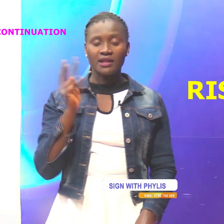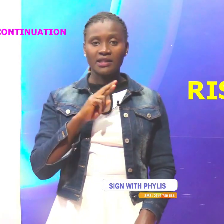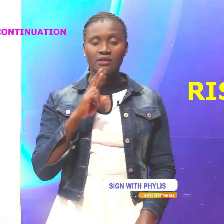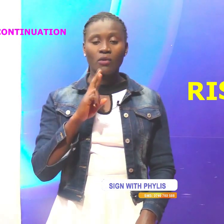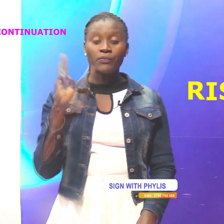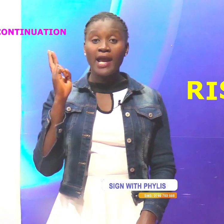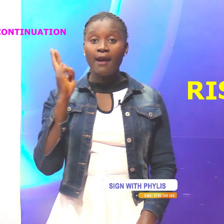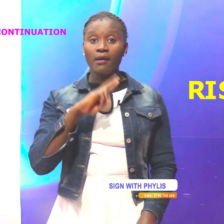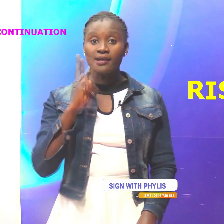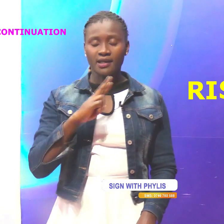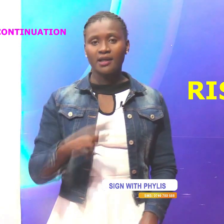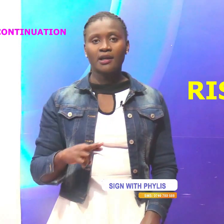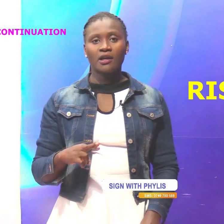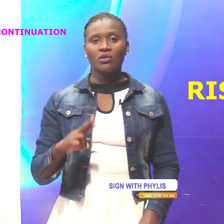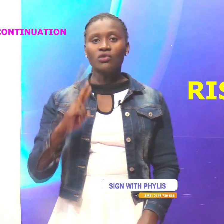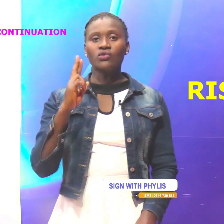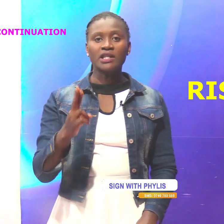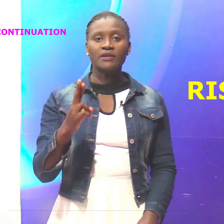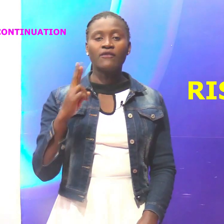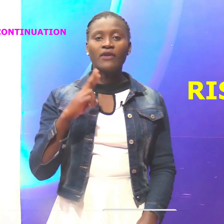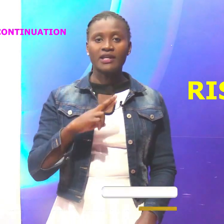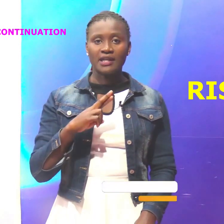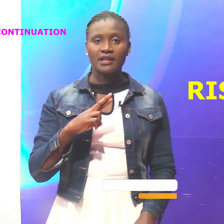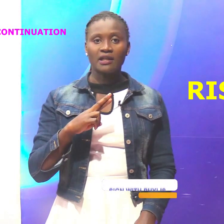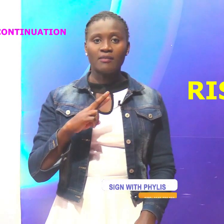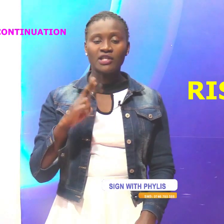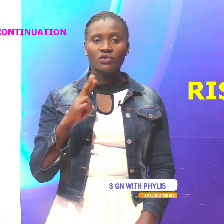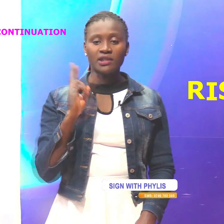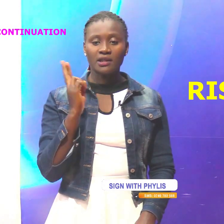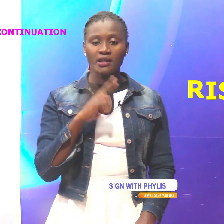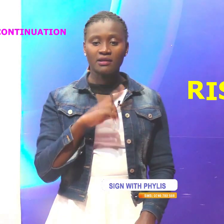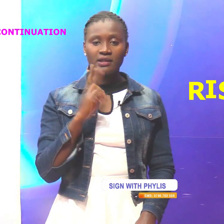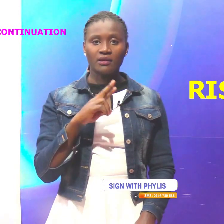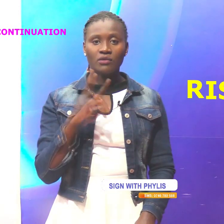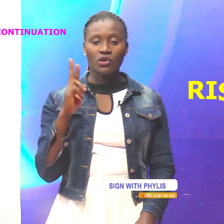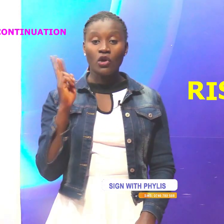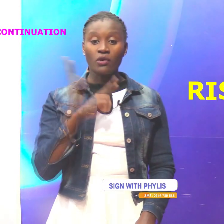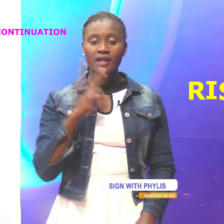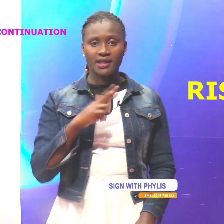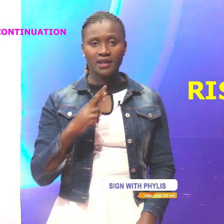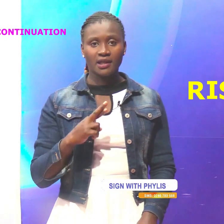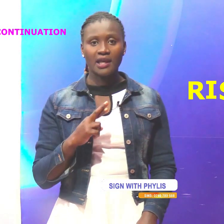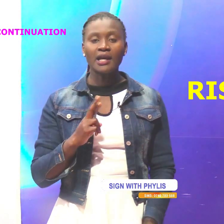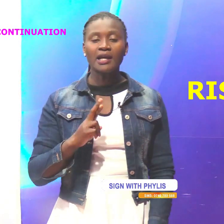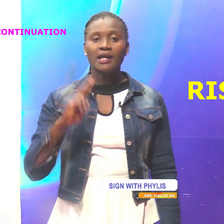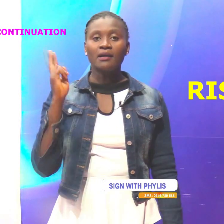So, risk. You do it faster, but not risk. No, risk. Okay?